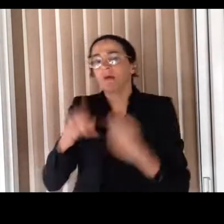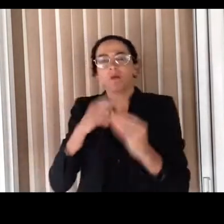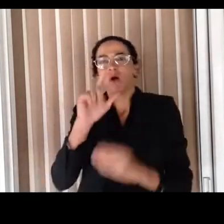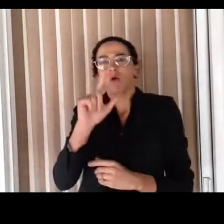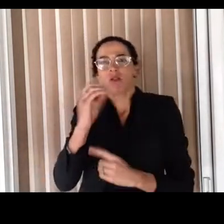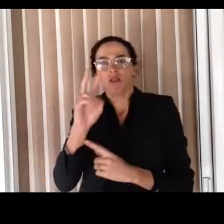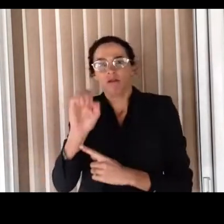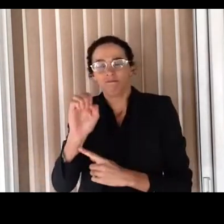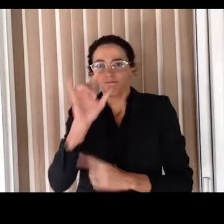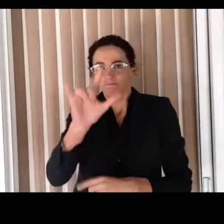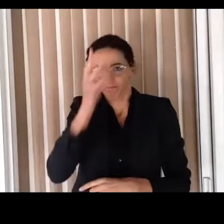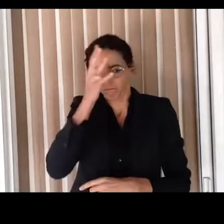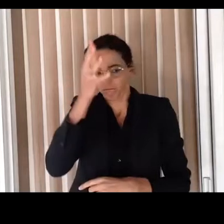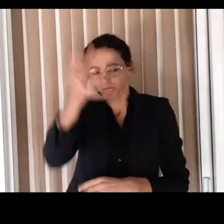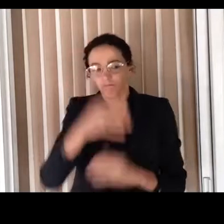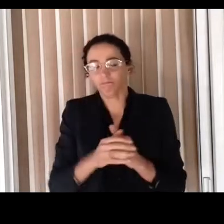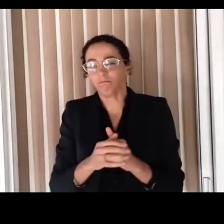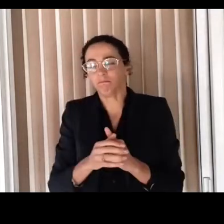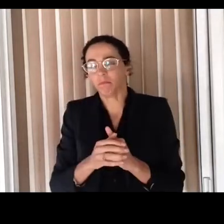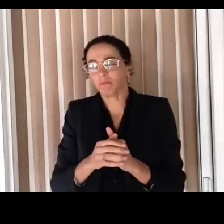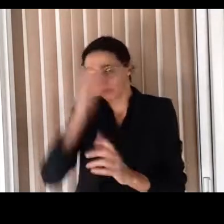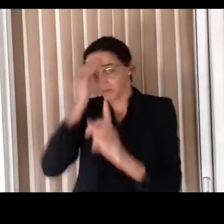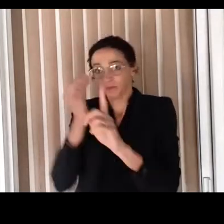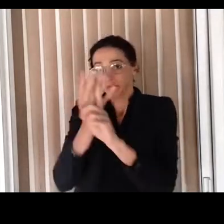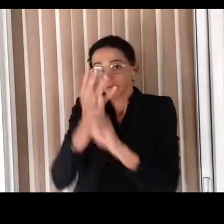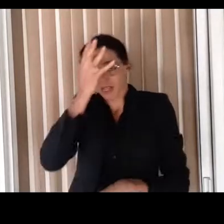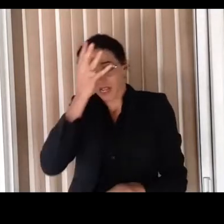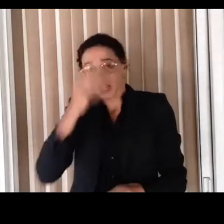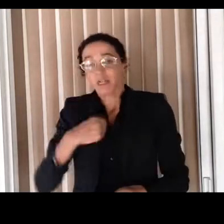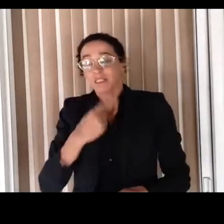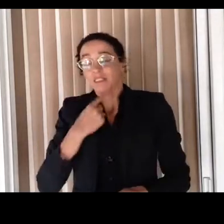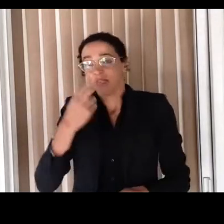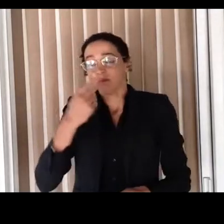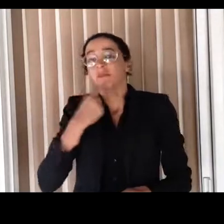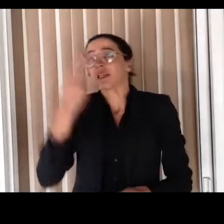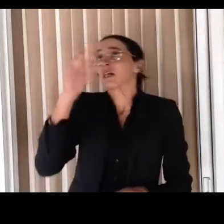Grandpa. Tell Dad I said hi, and tell him I love him too.